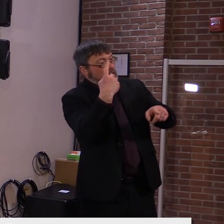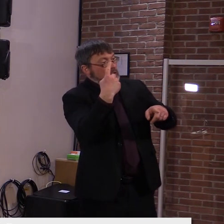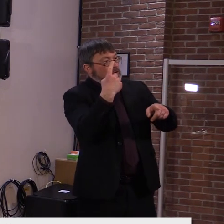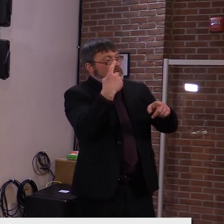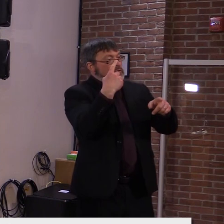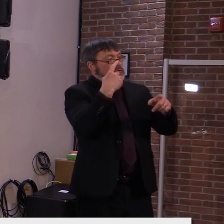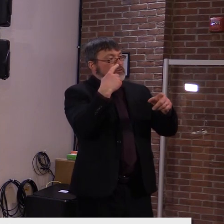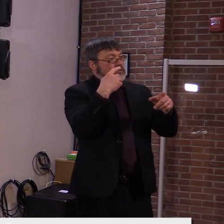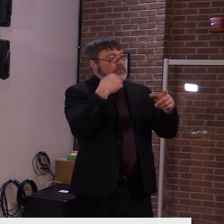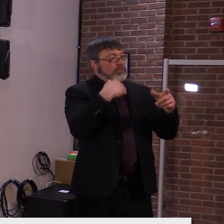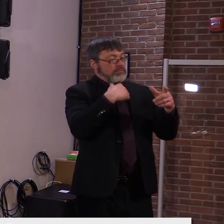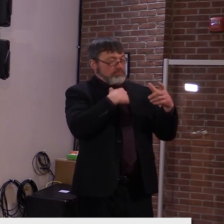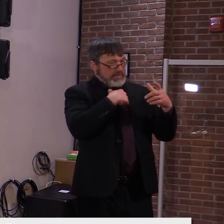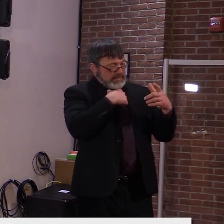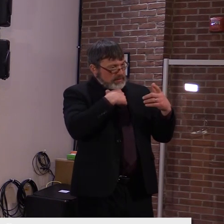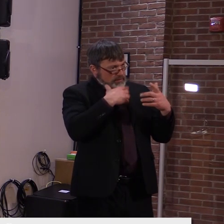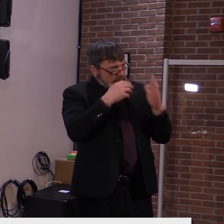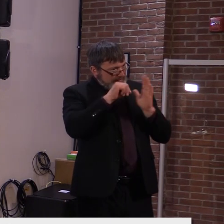integrate the